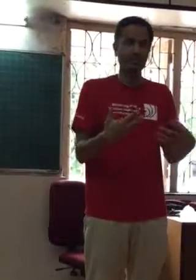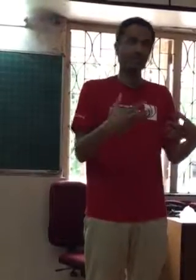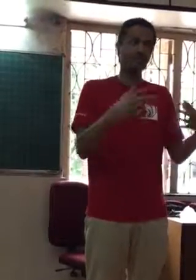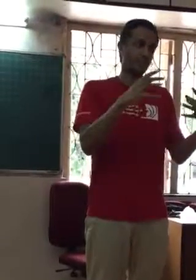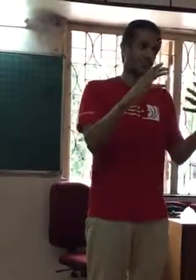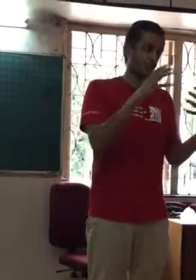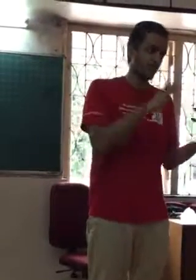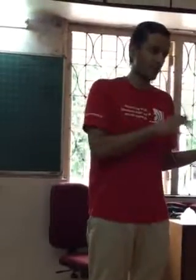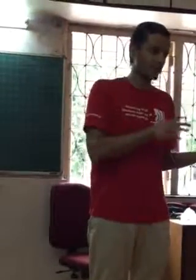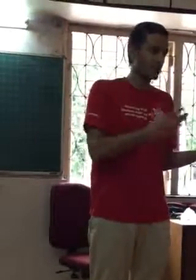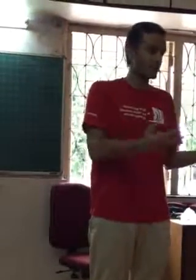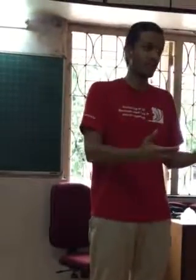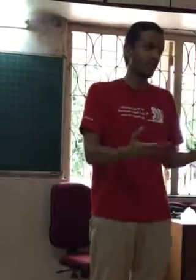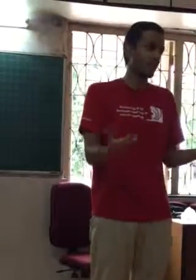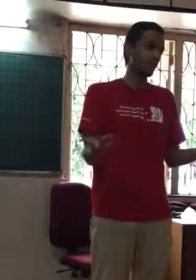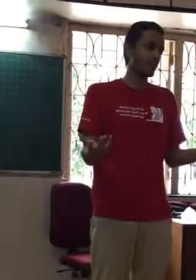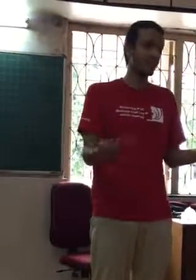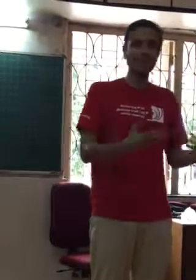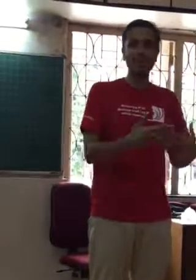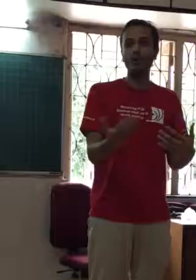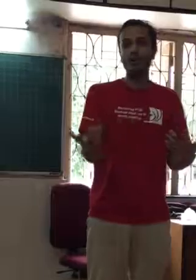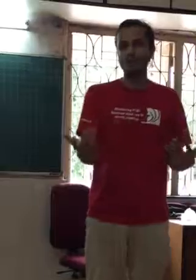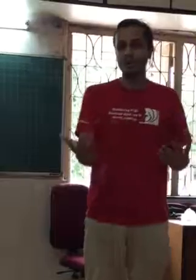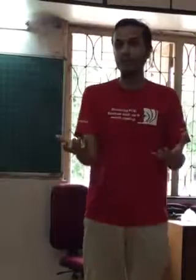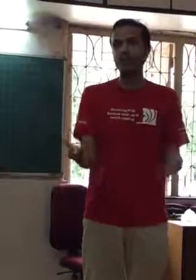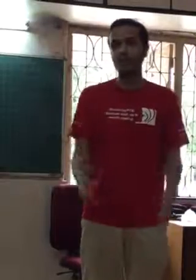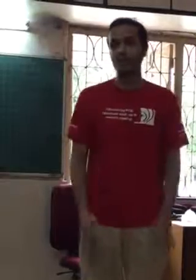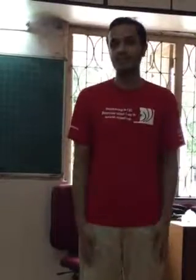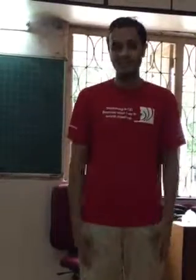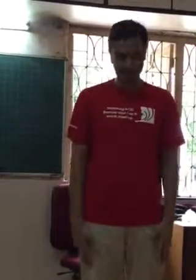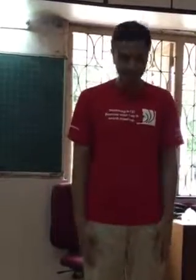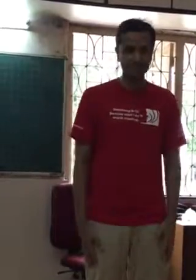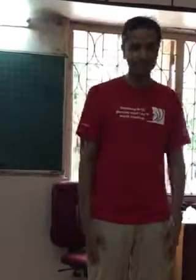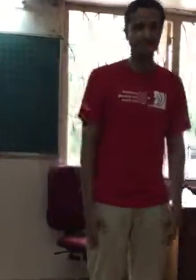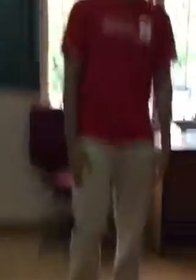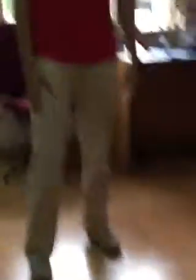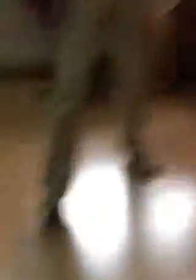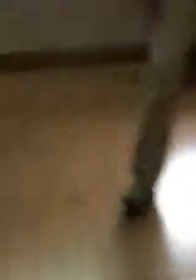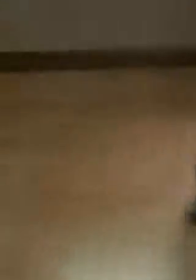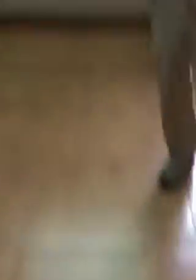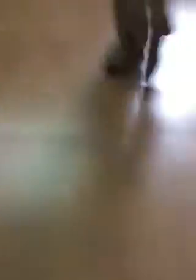so something we can do in our own homes, in our own societies. Thanks.